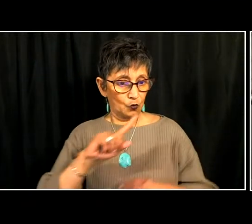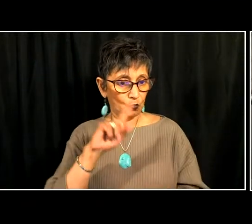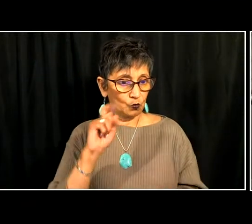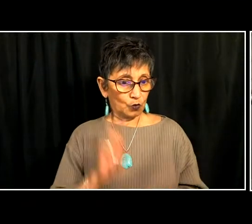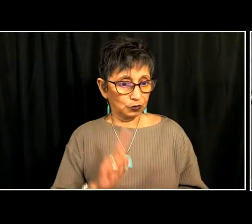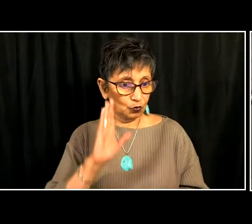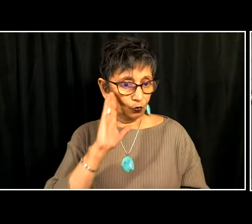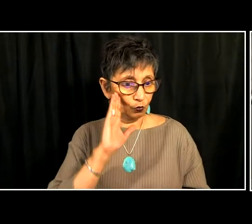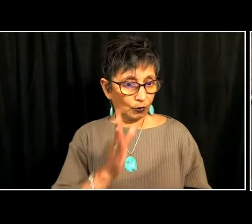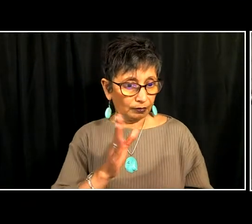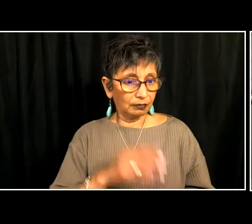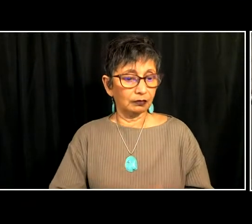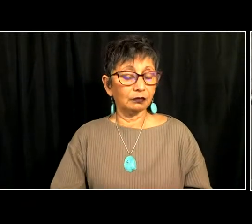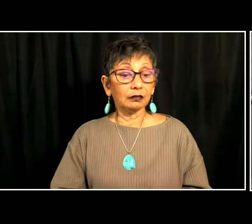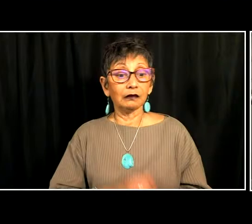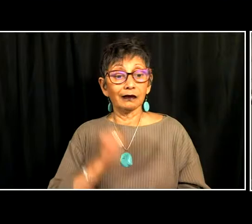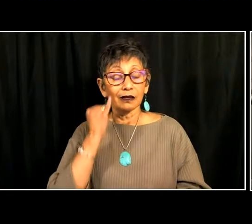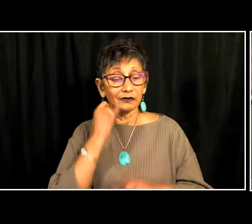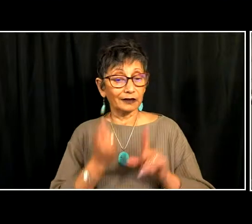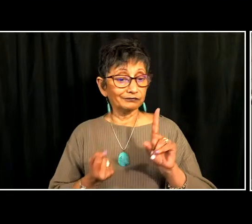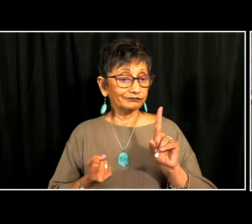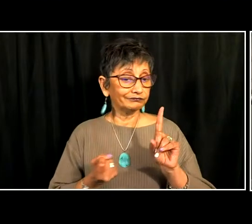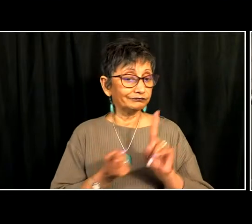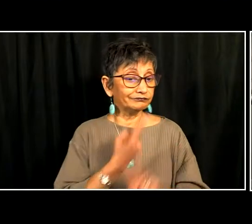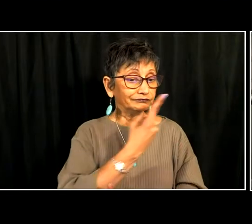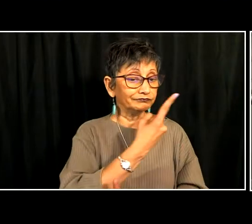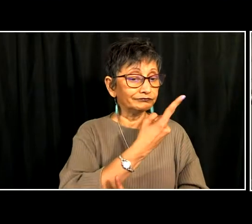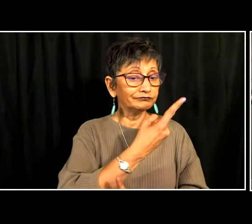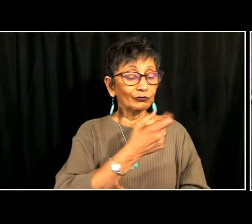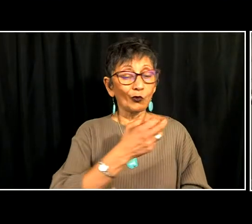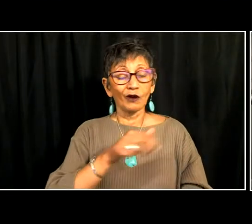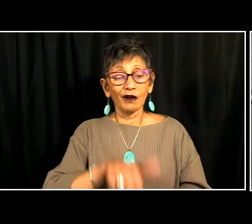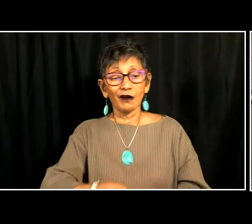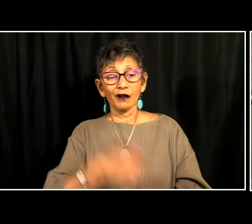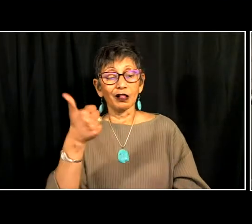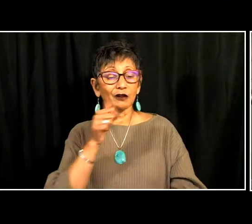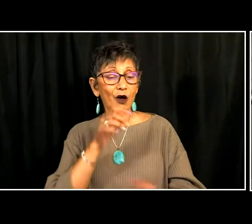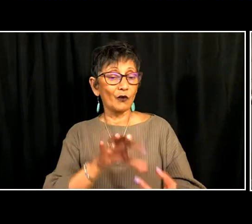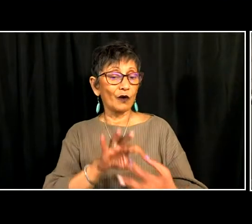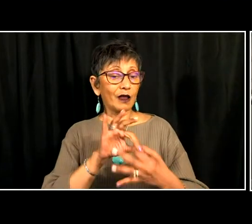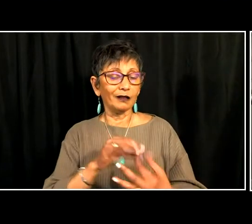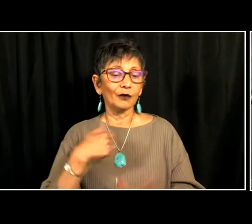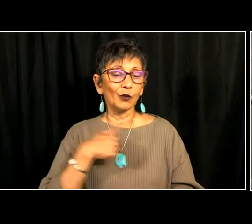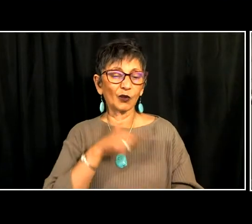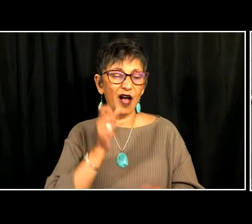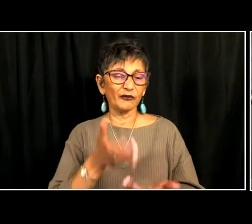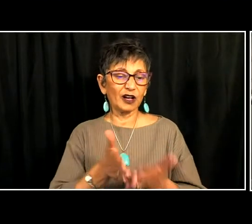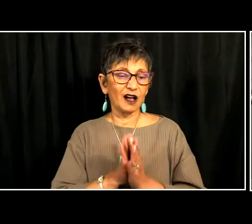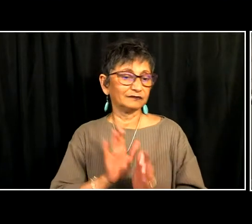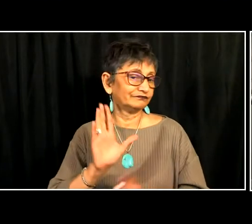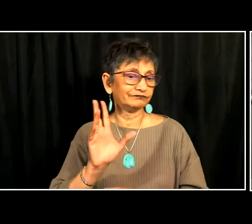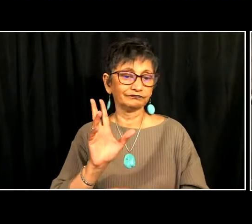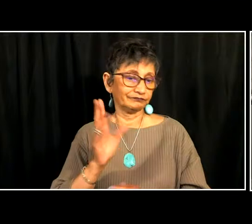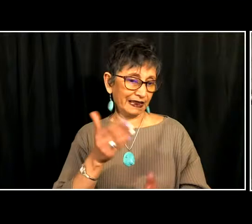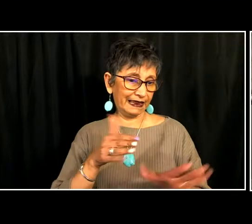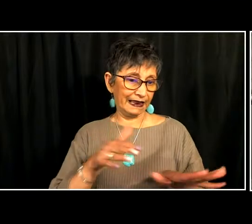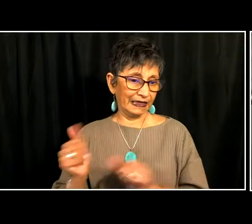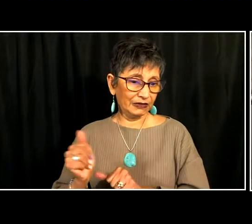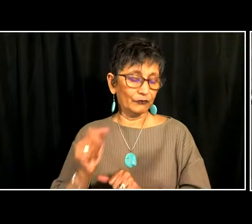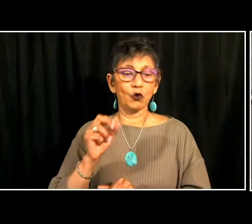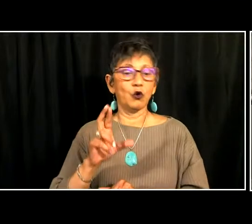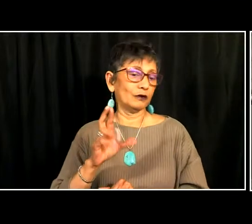And if you have questions with this topic tonight, those are the questions that we'll be open to. If the questions are not relevant